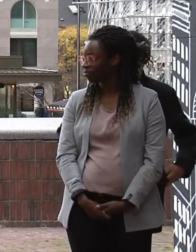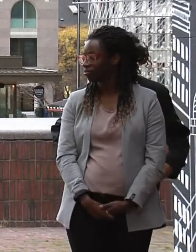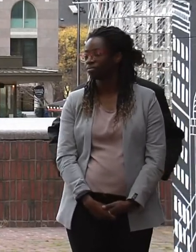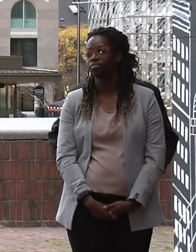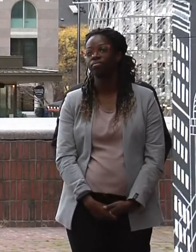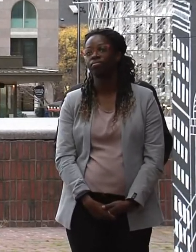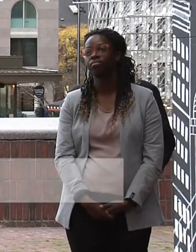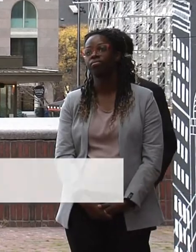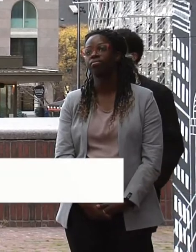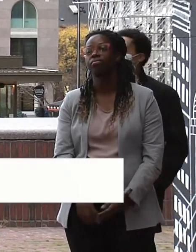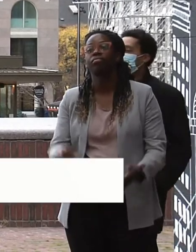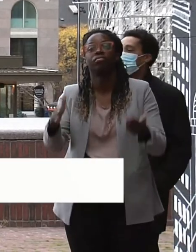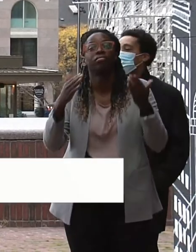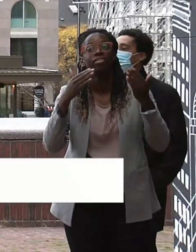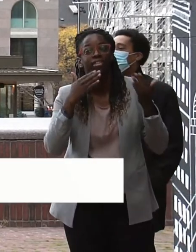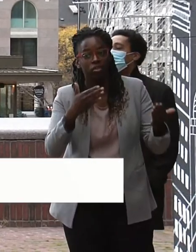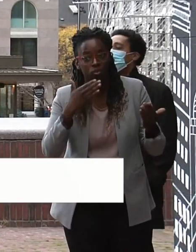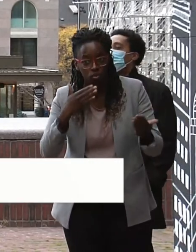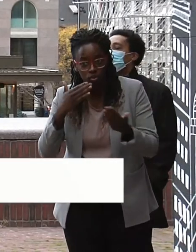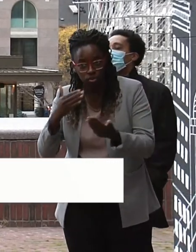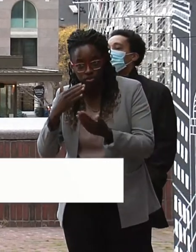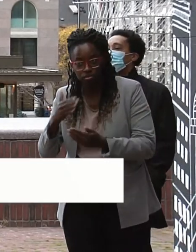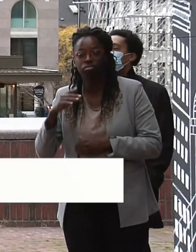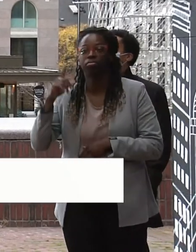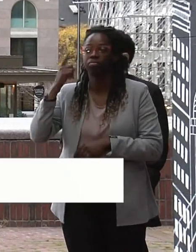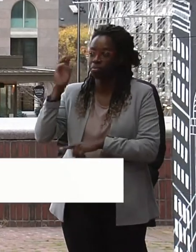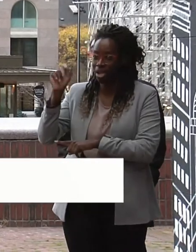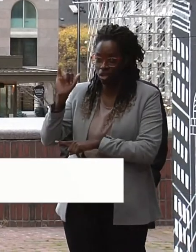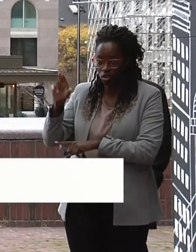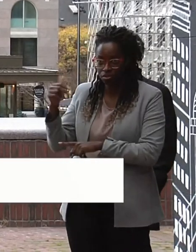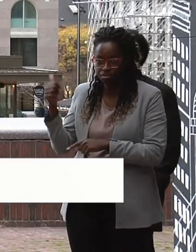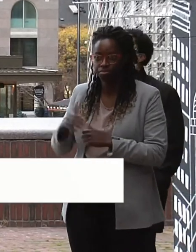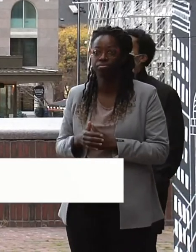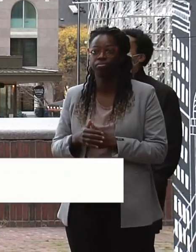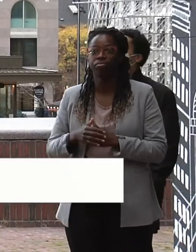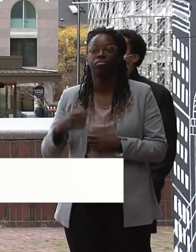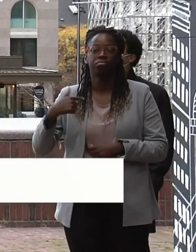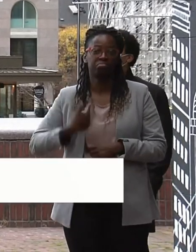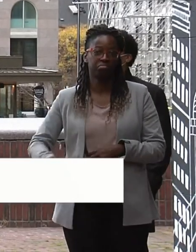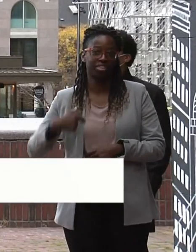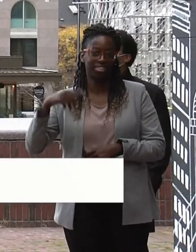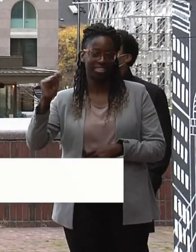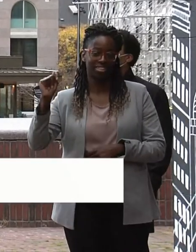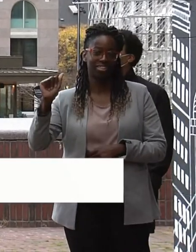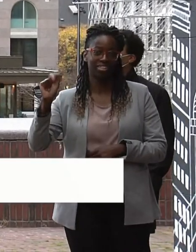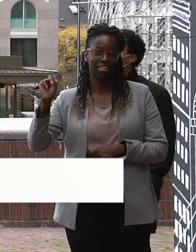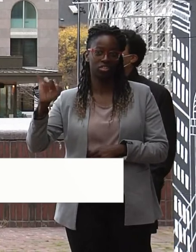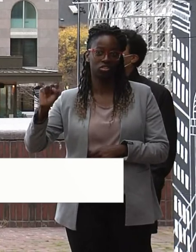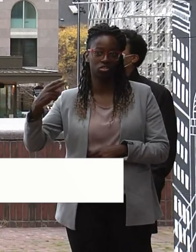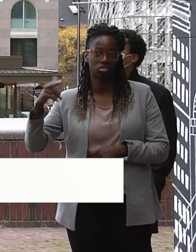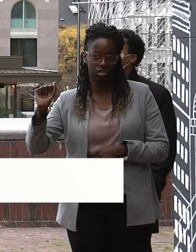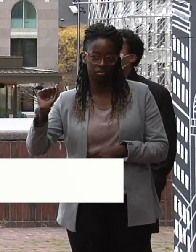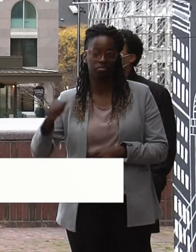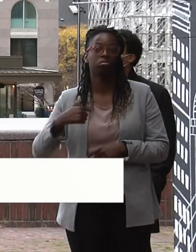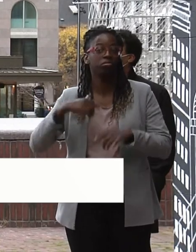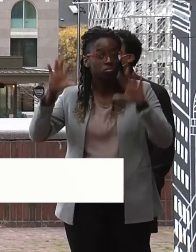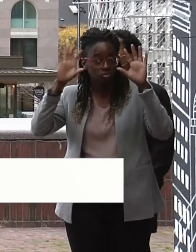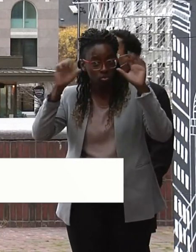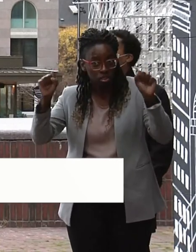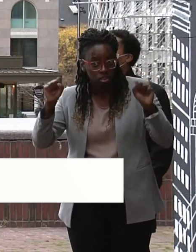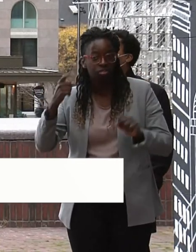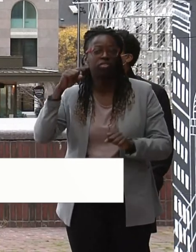Thank you, Mr. Mayor. Again, I'm Tanisha Sullivan, president of the NAACP Boston branch. I'd like to begin by